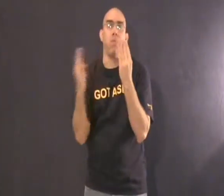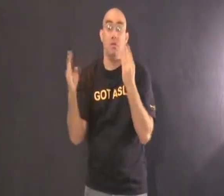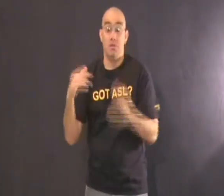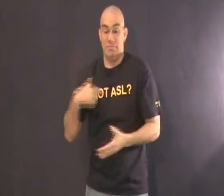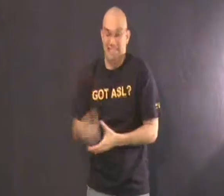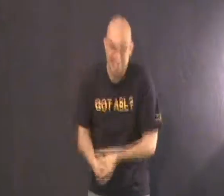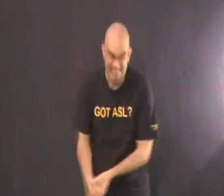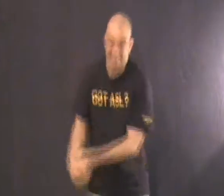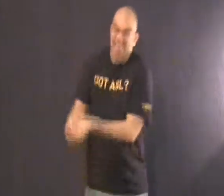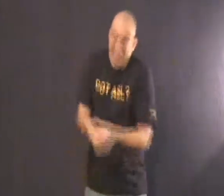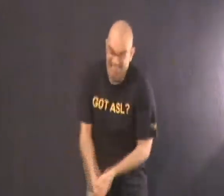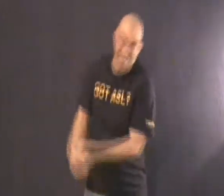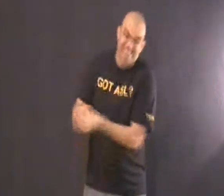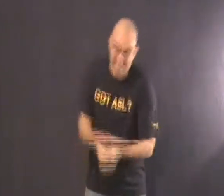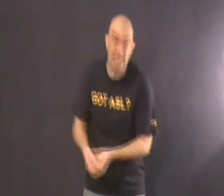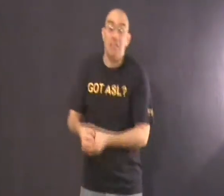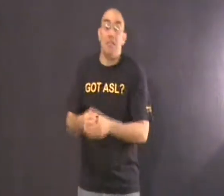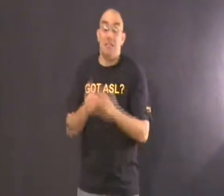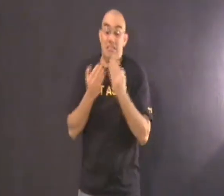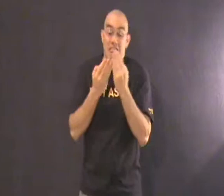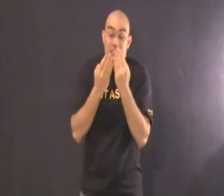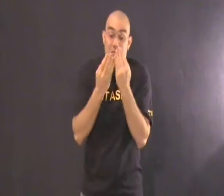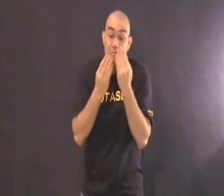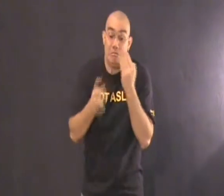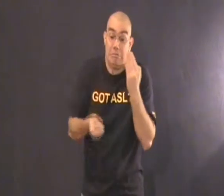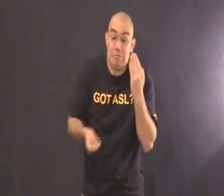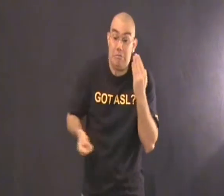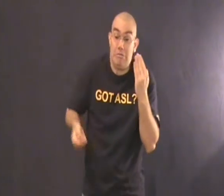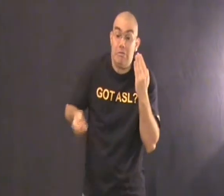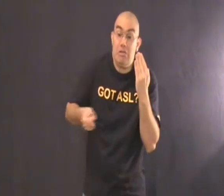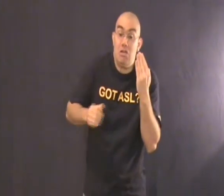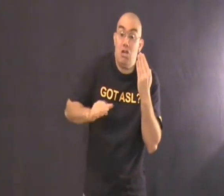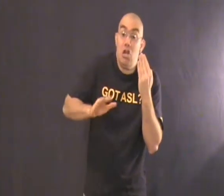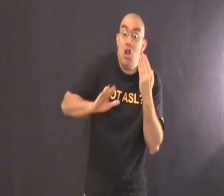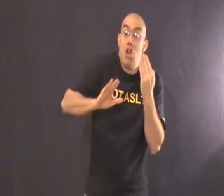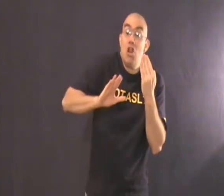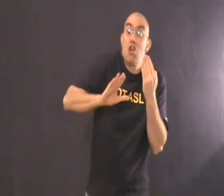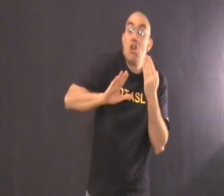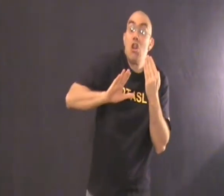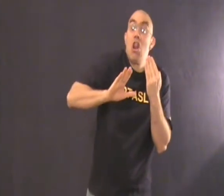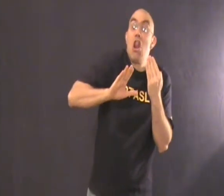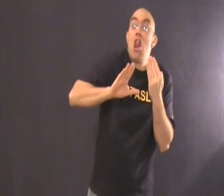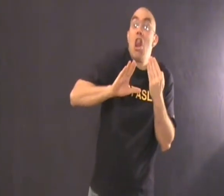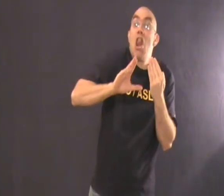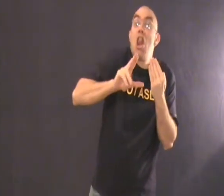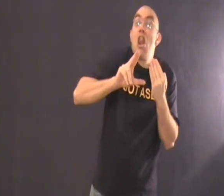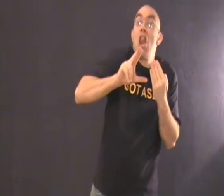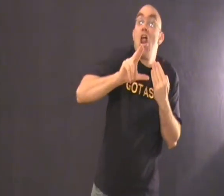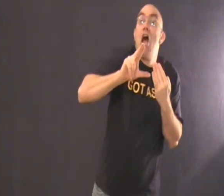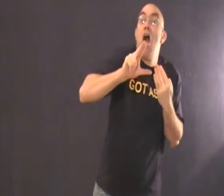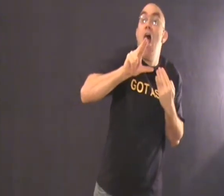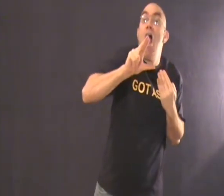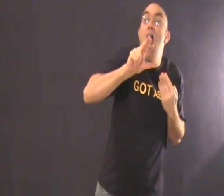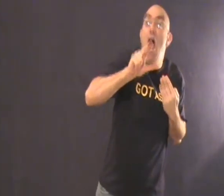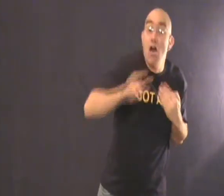back then. So I'm trying to crank it open to warn this dog. And as I get it a little bit open, I'm telling it,